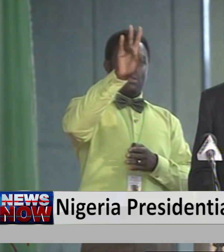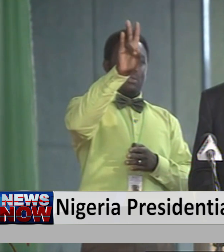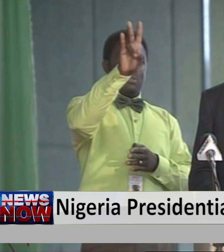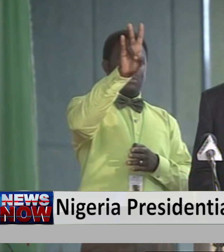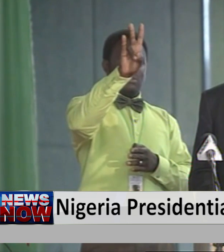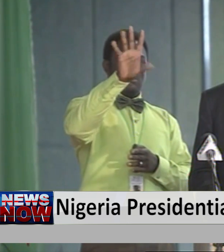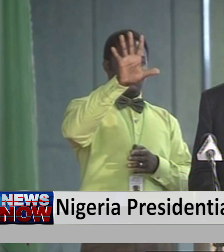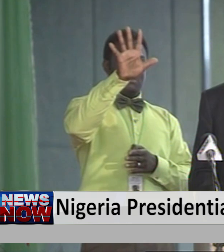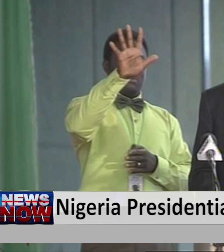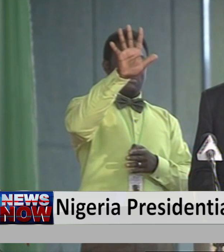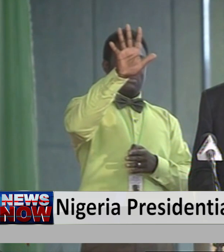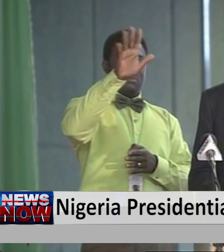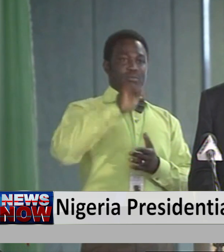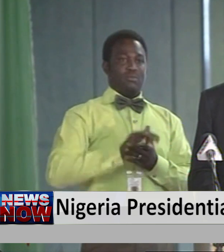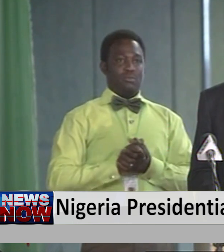594,975.